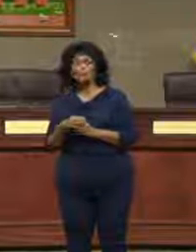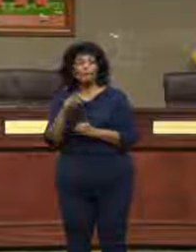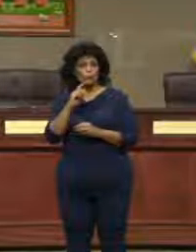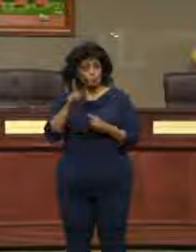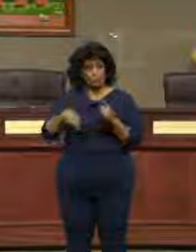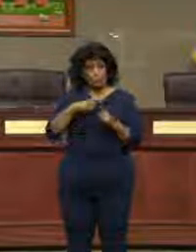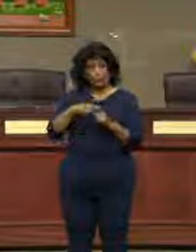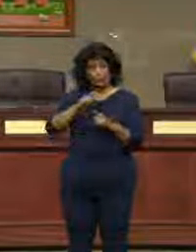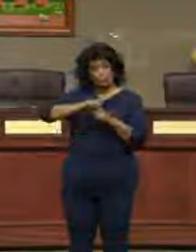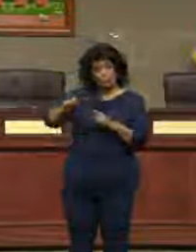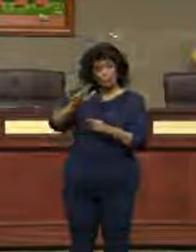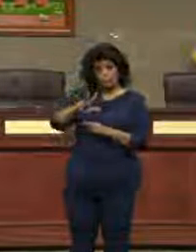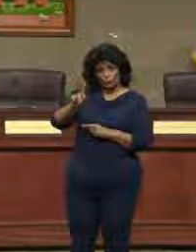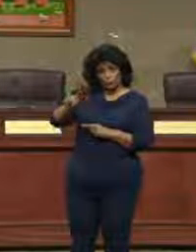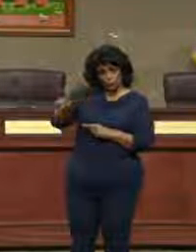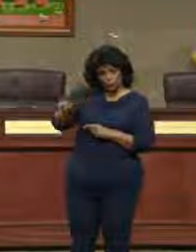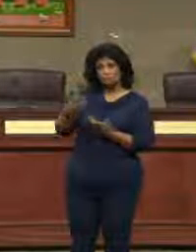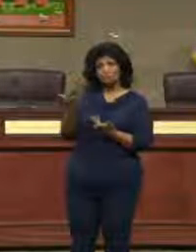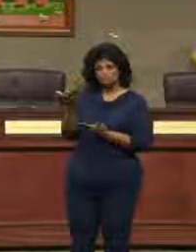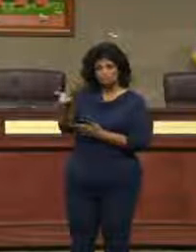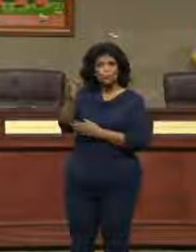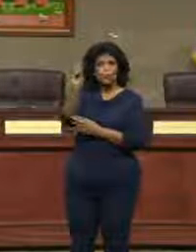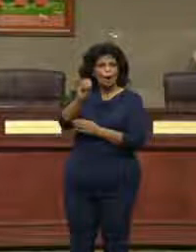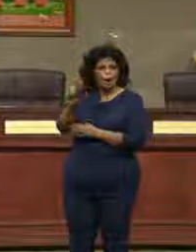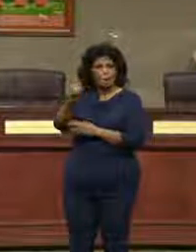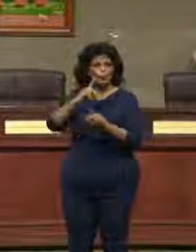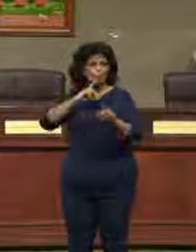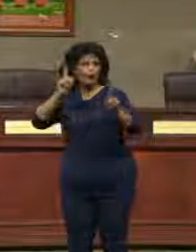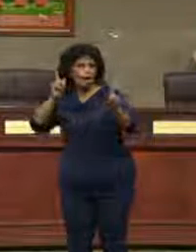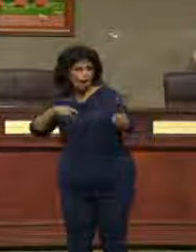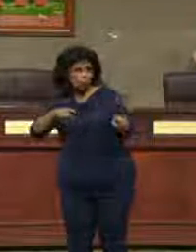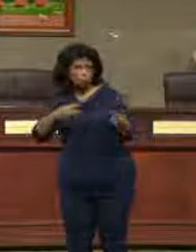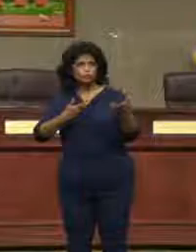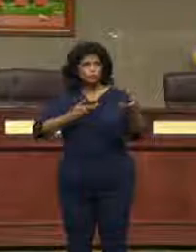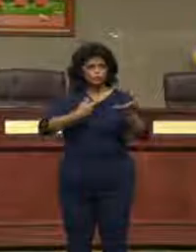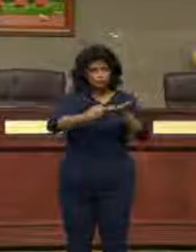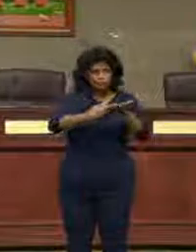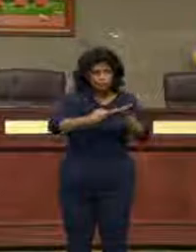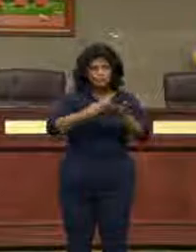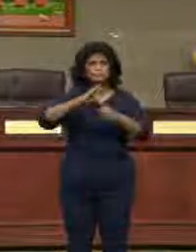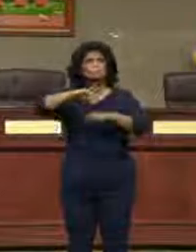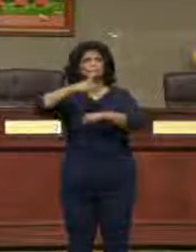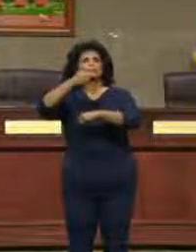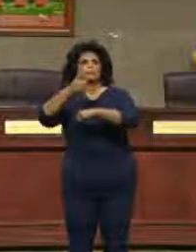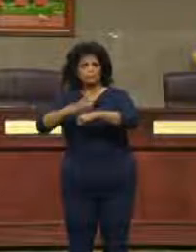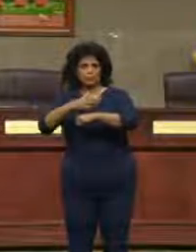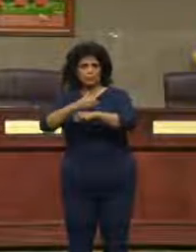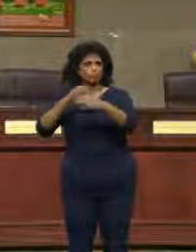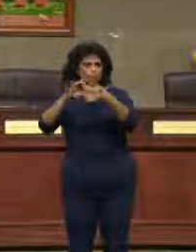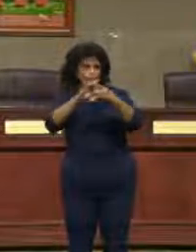Links for the free ride, and there must be a 2-day advance notice.